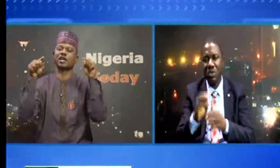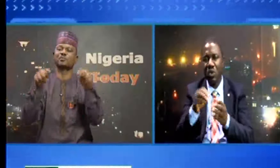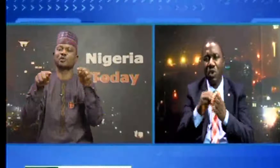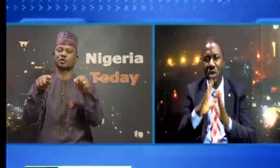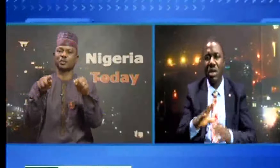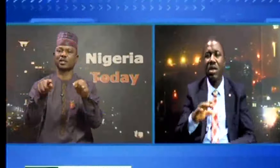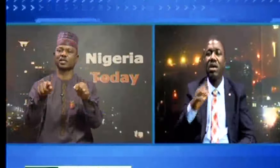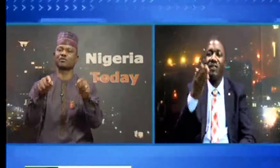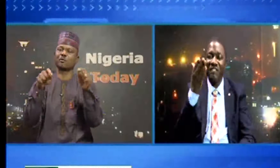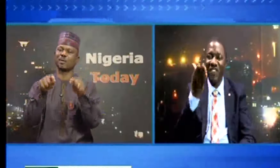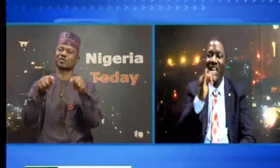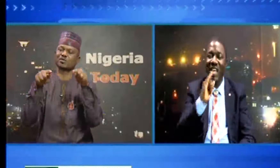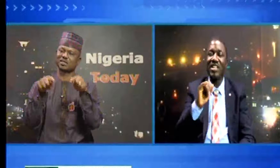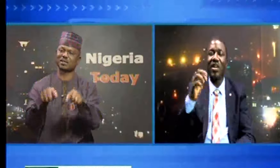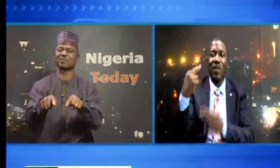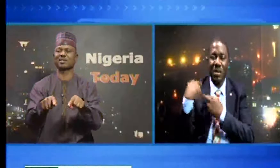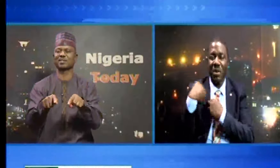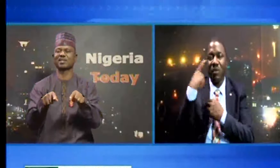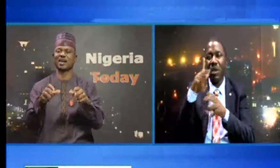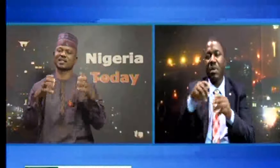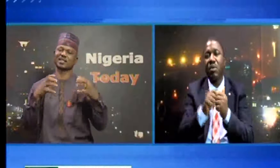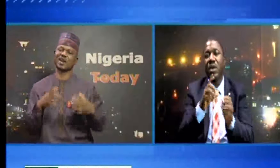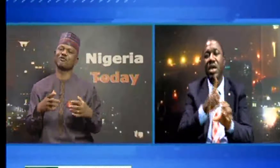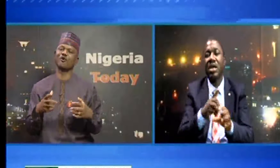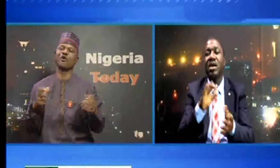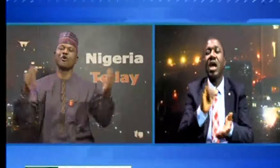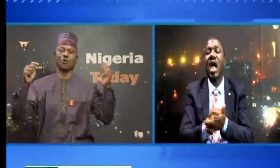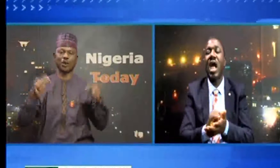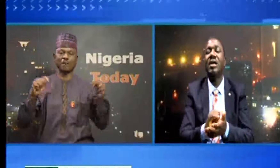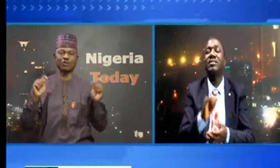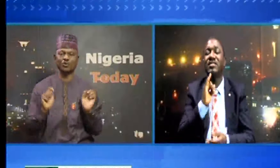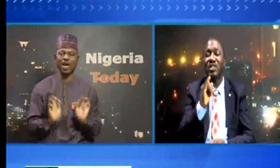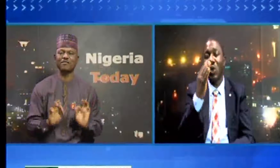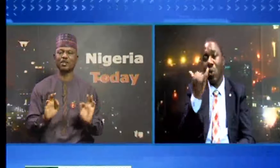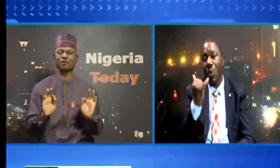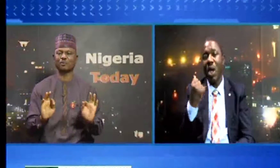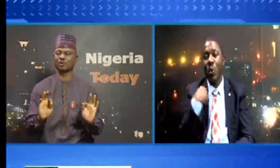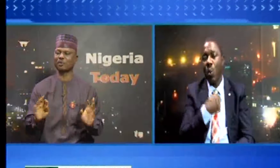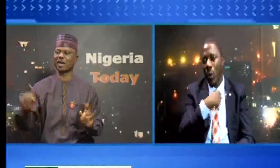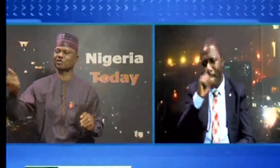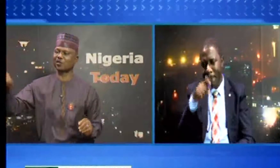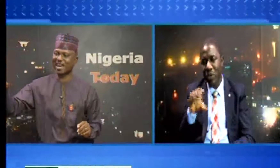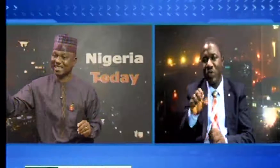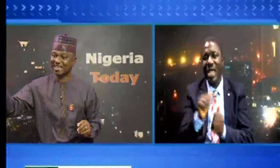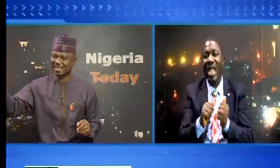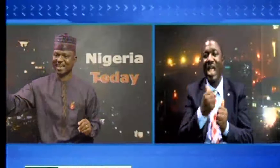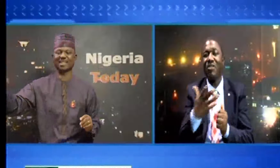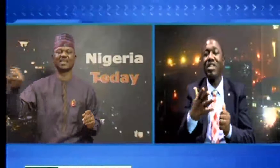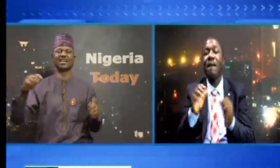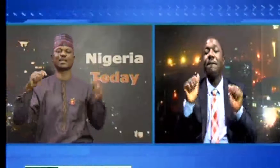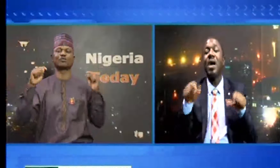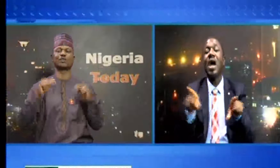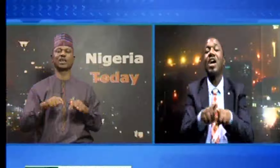have a responsibility for persons with disabilities, and therefore we must do everything possible, as you rightly